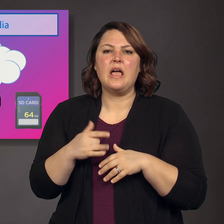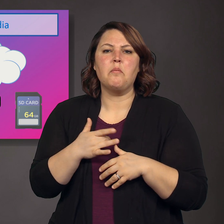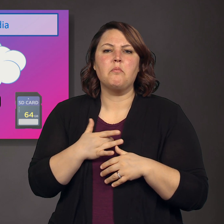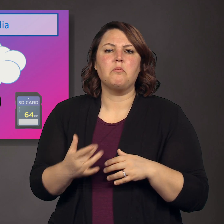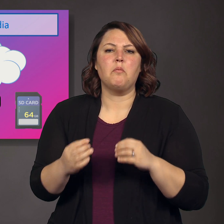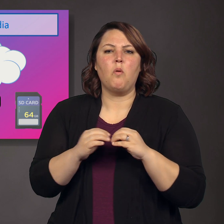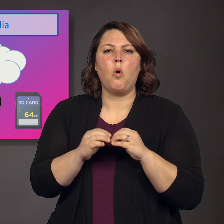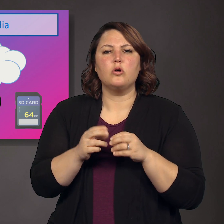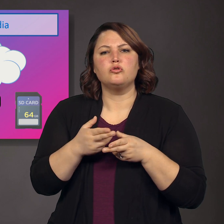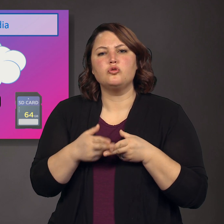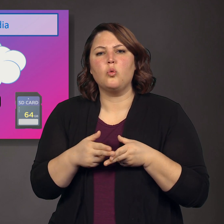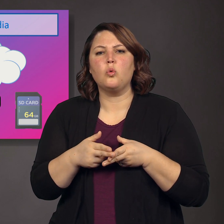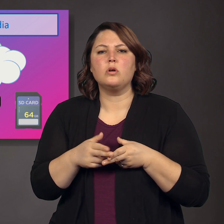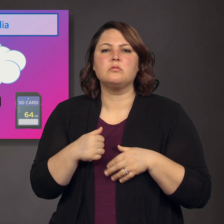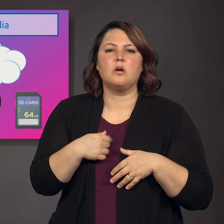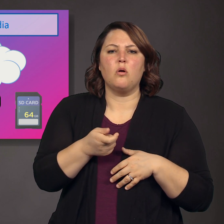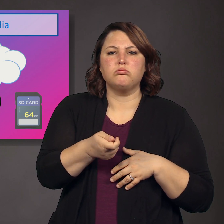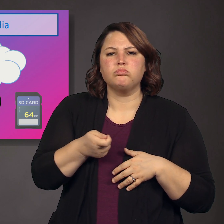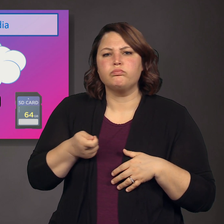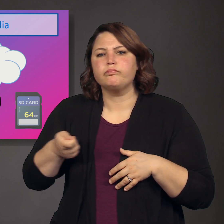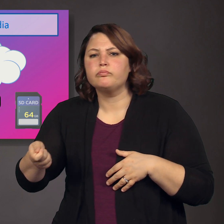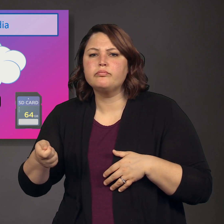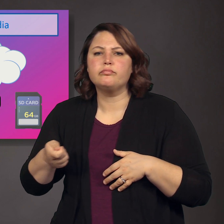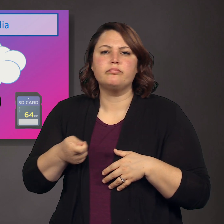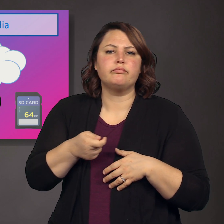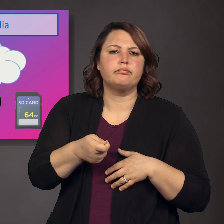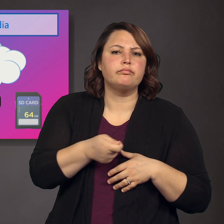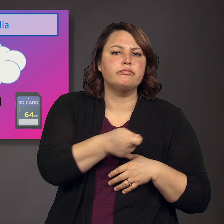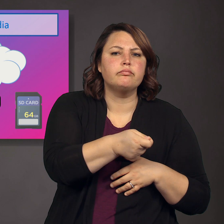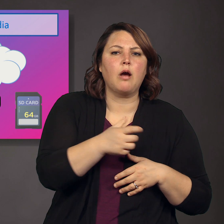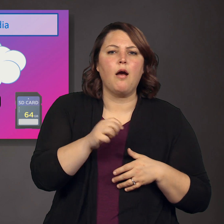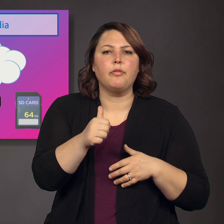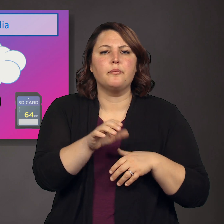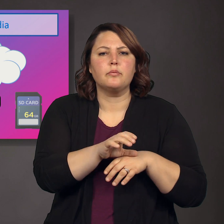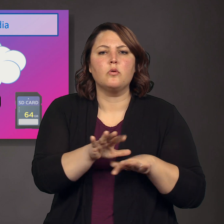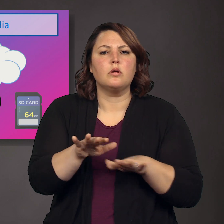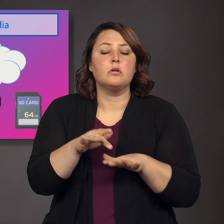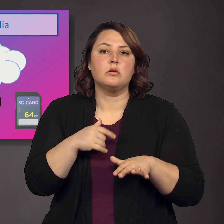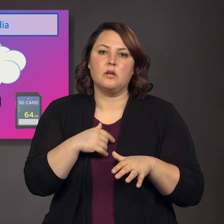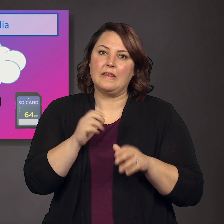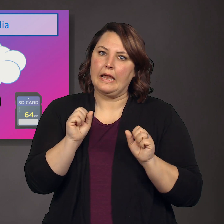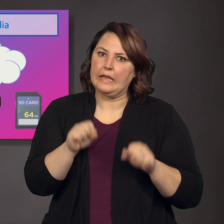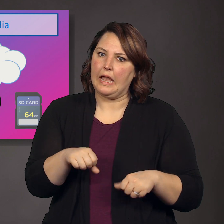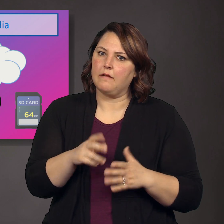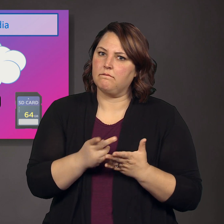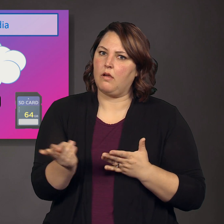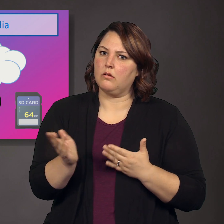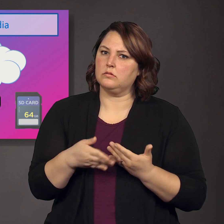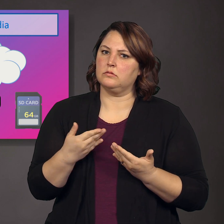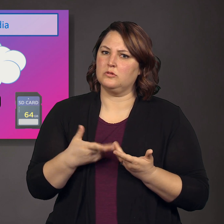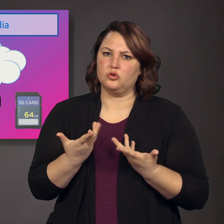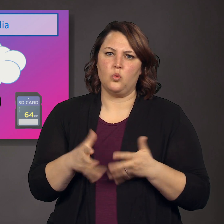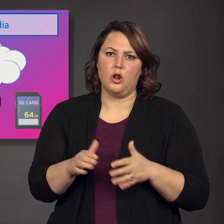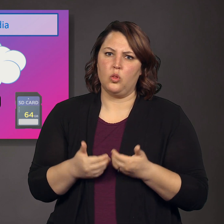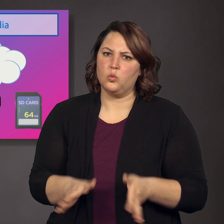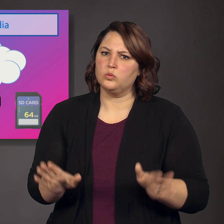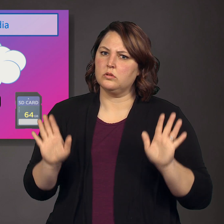short-term medium, they can and do fail, and you don't want to lose everything. Likewise, hard